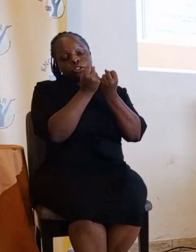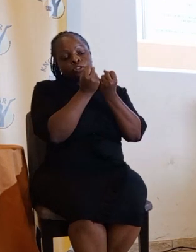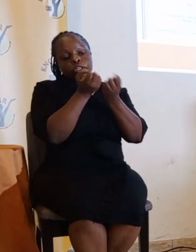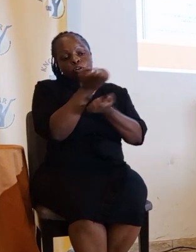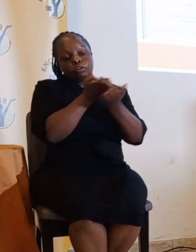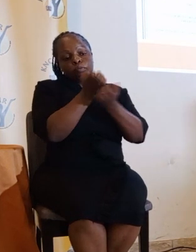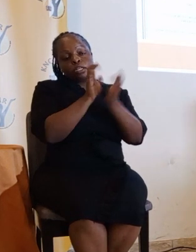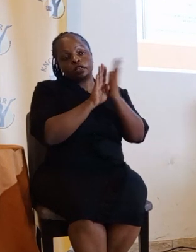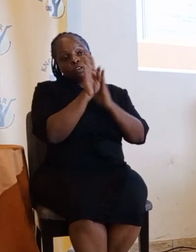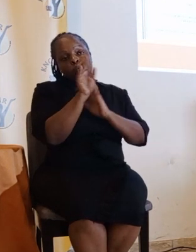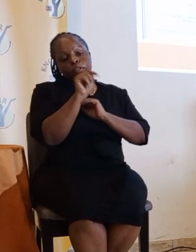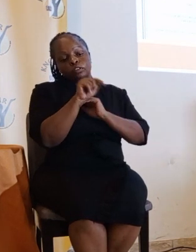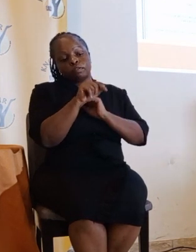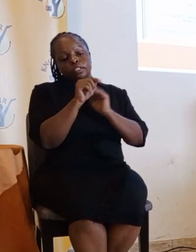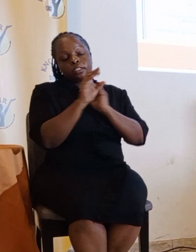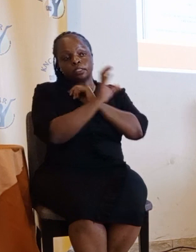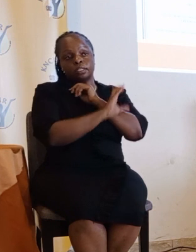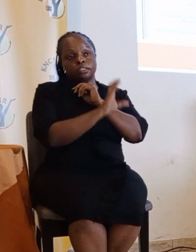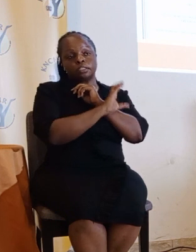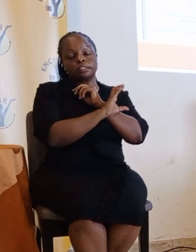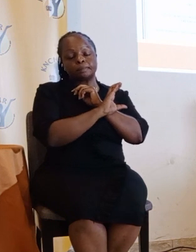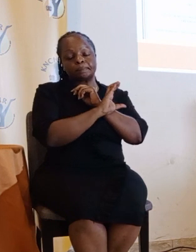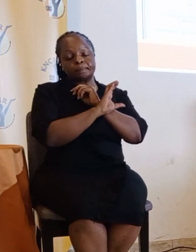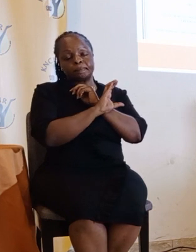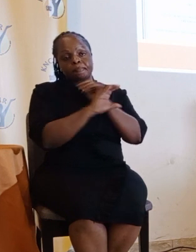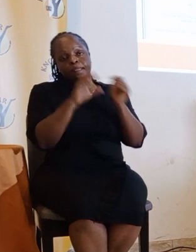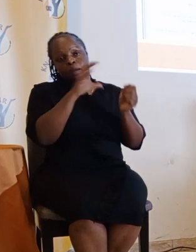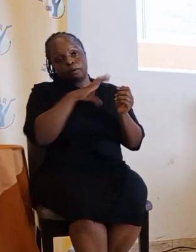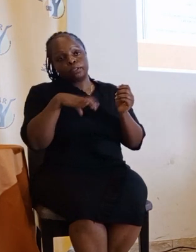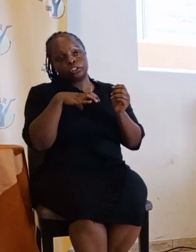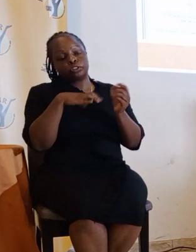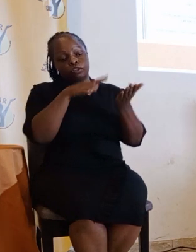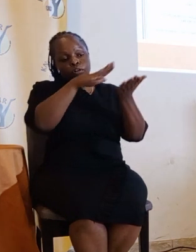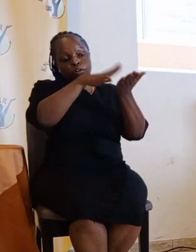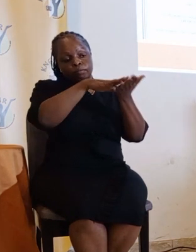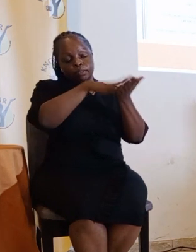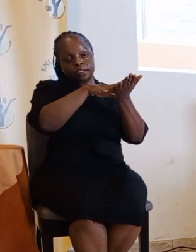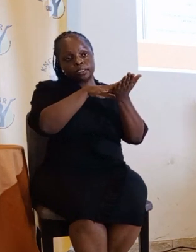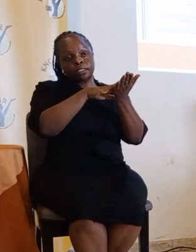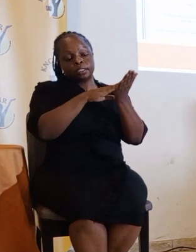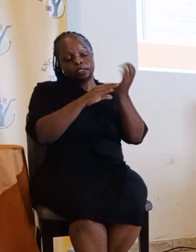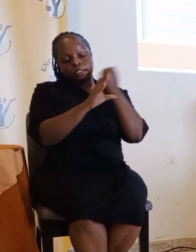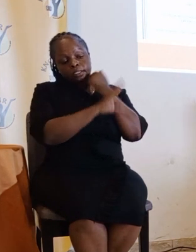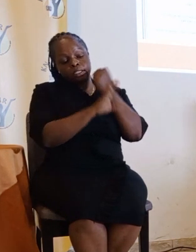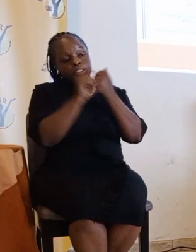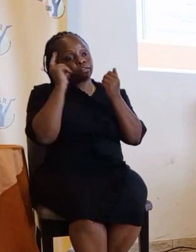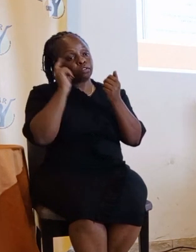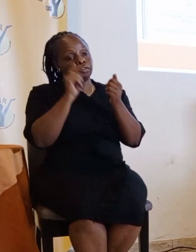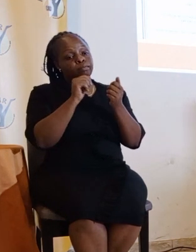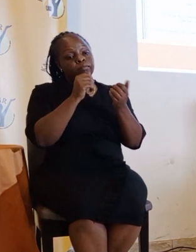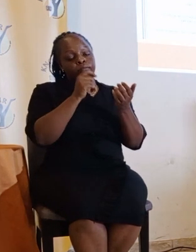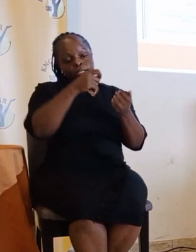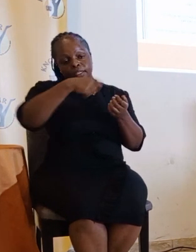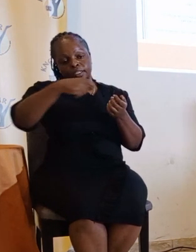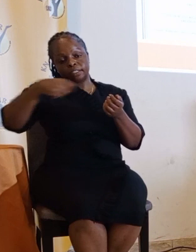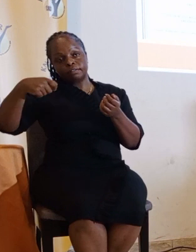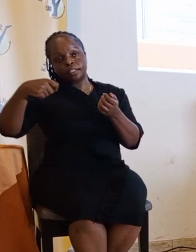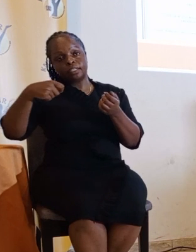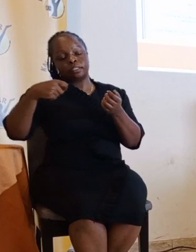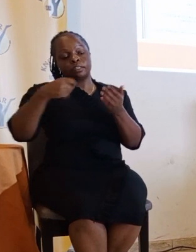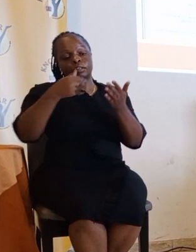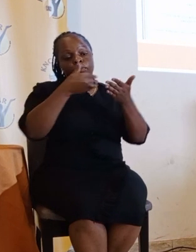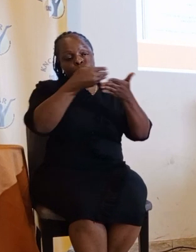development of this country. The Commission commends the state for ratifying the protocol to the African